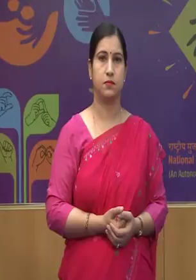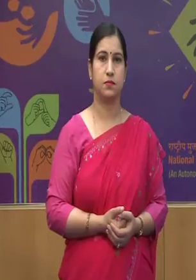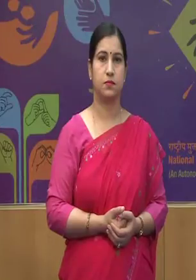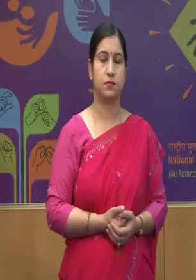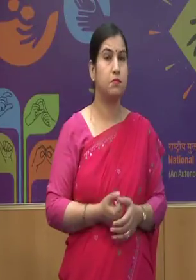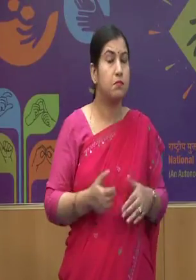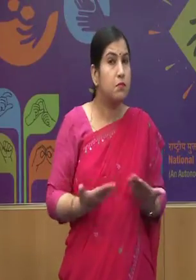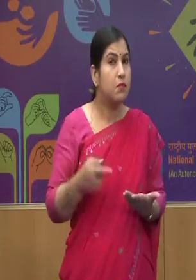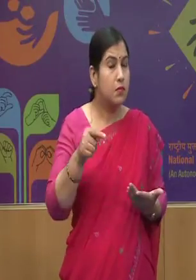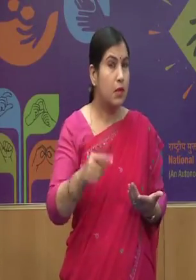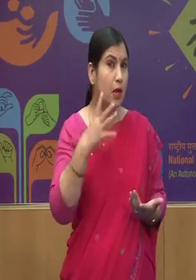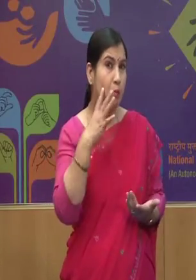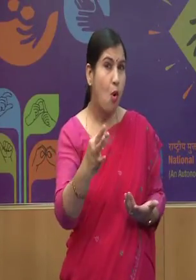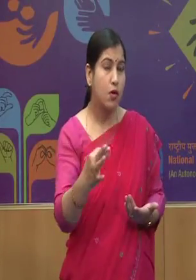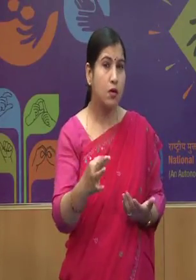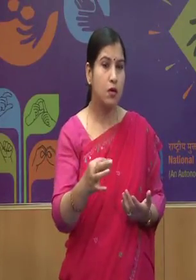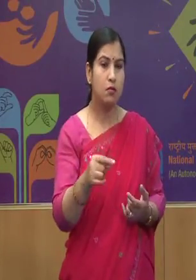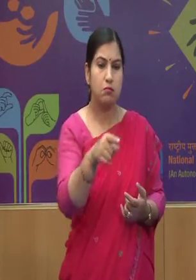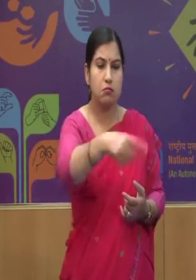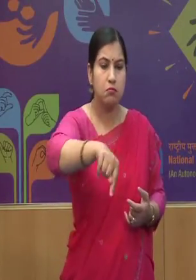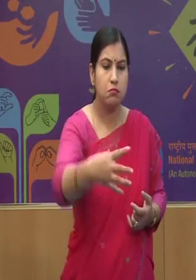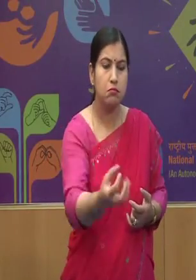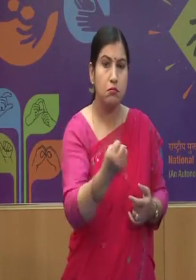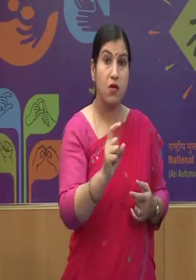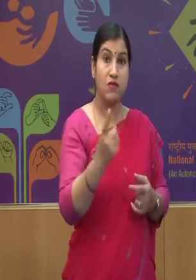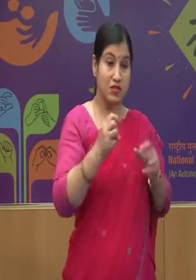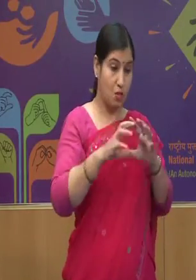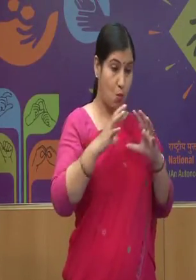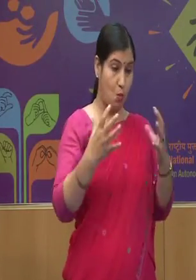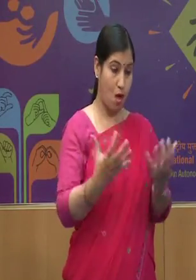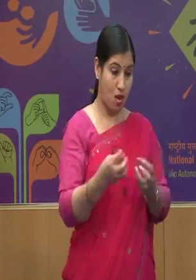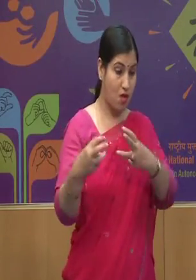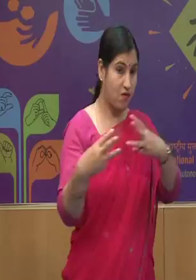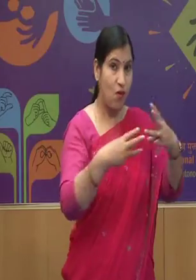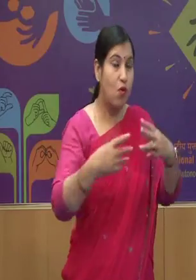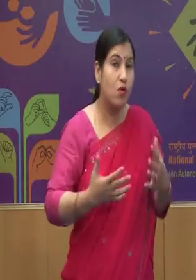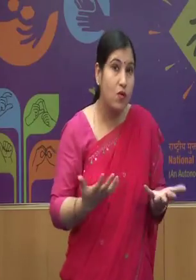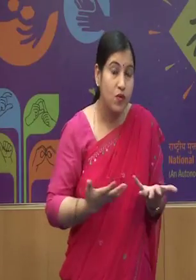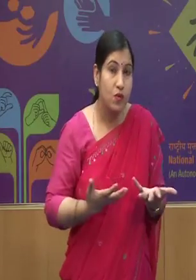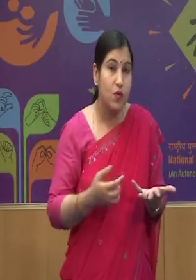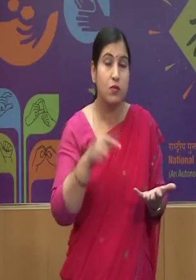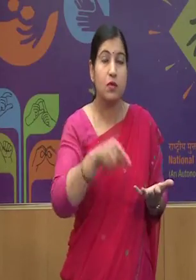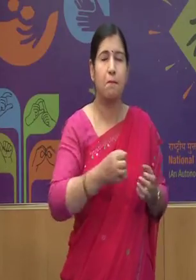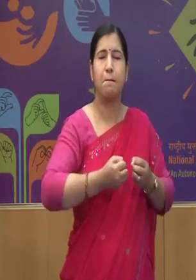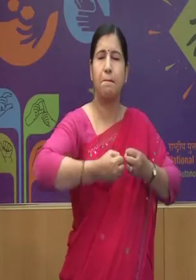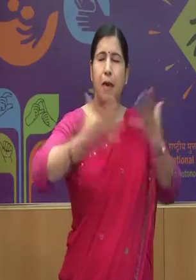However, the most important result of First World War was that many